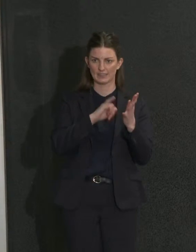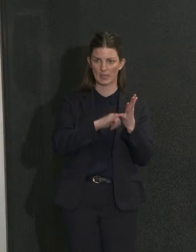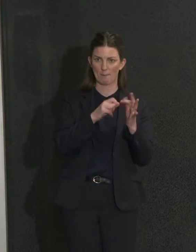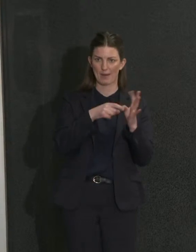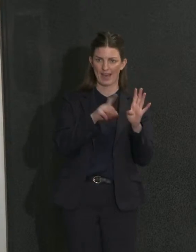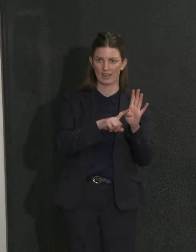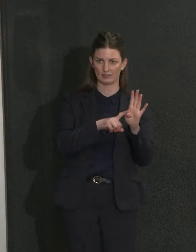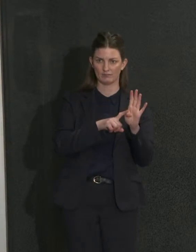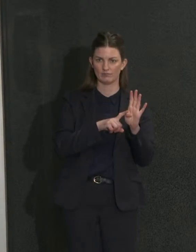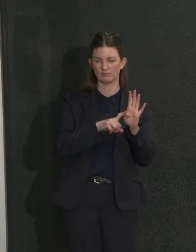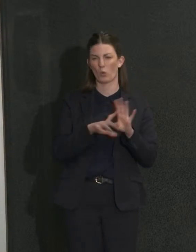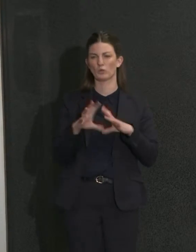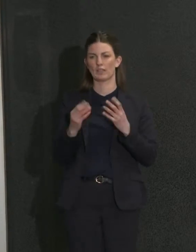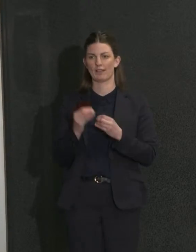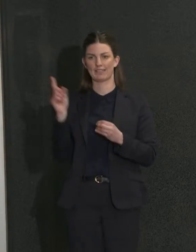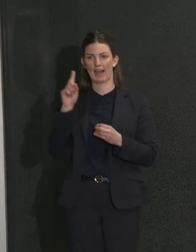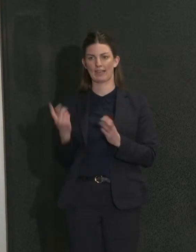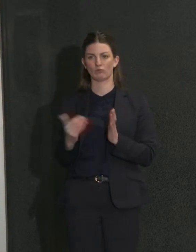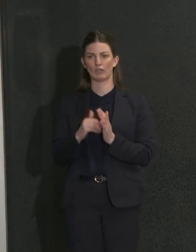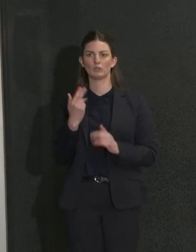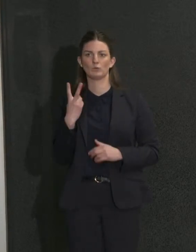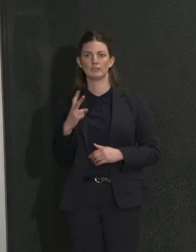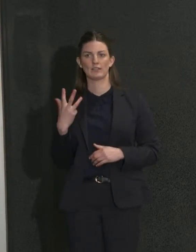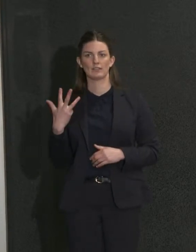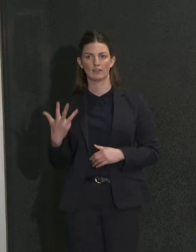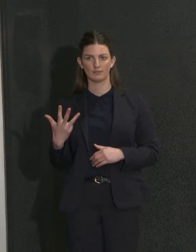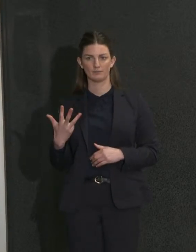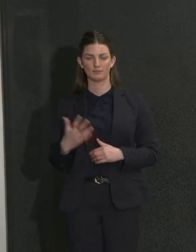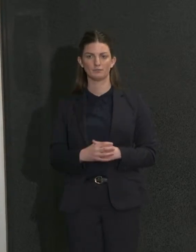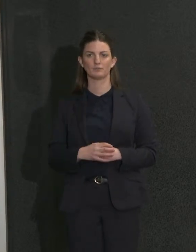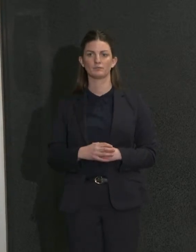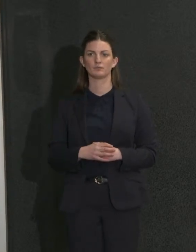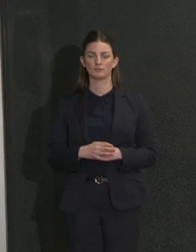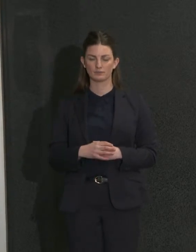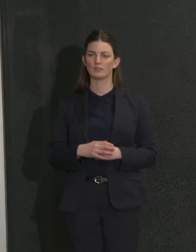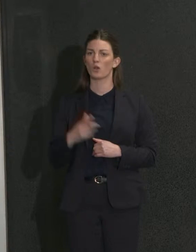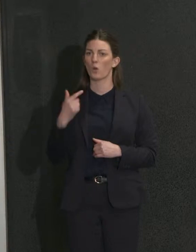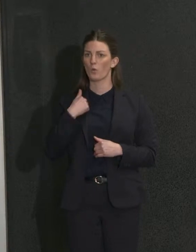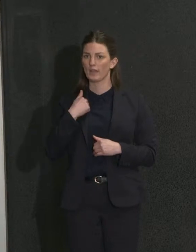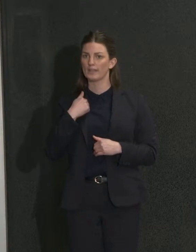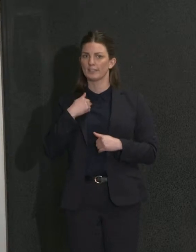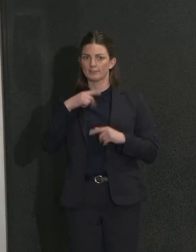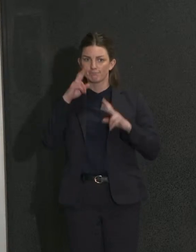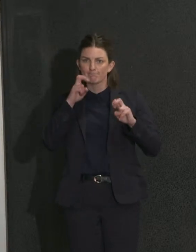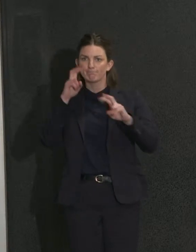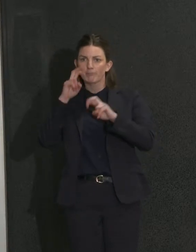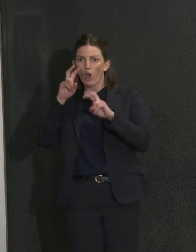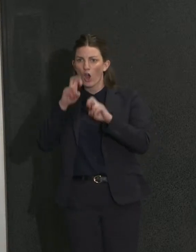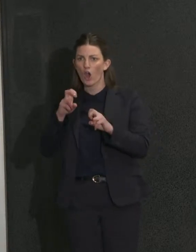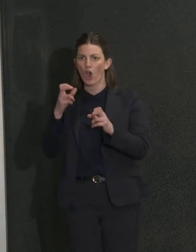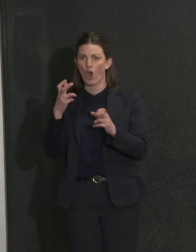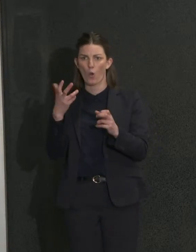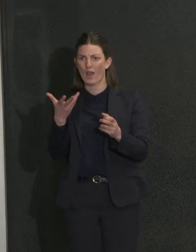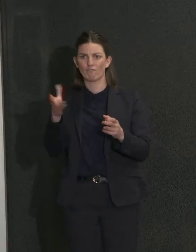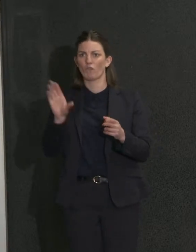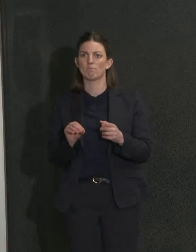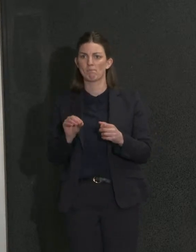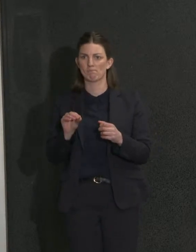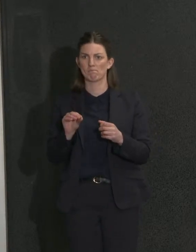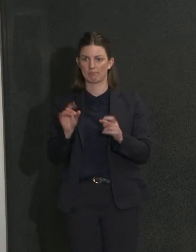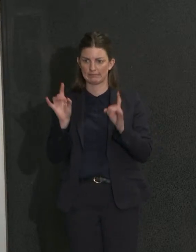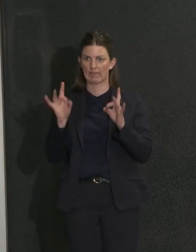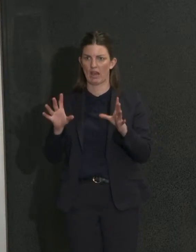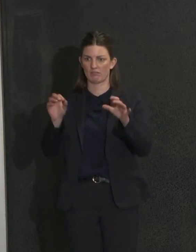cases in total. We, of course, have continued our work on acquisition. The genomics for both these